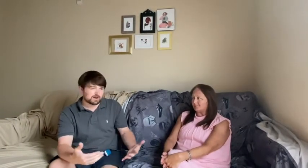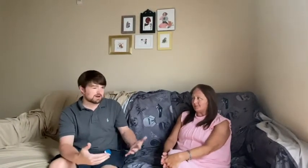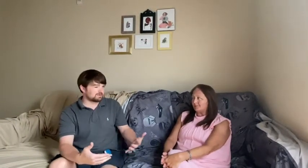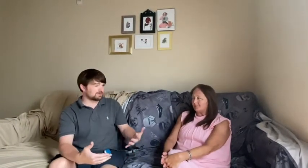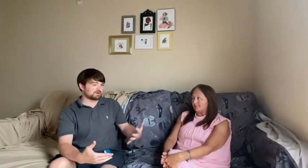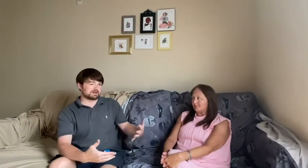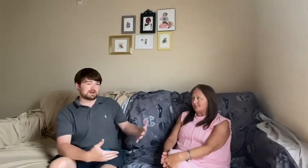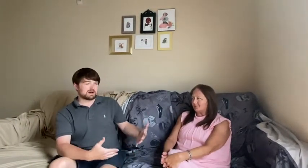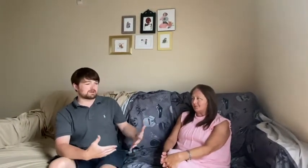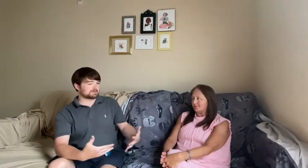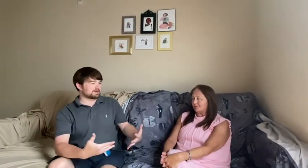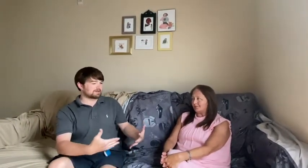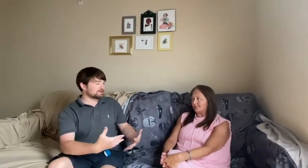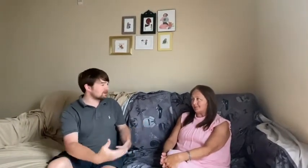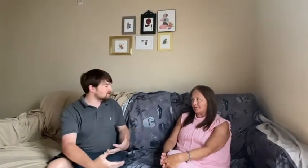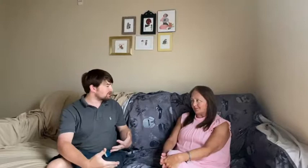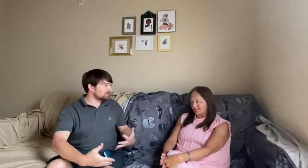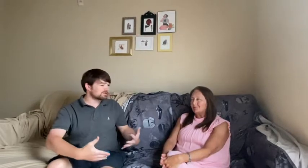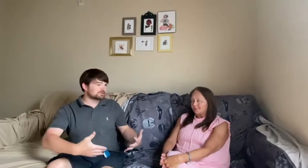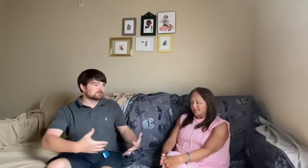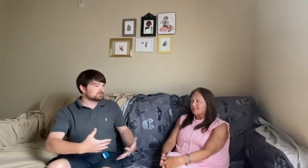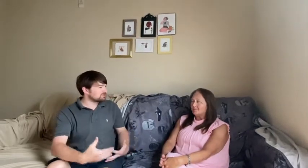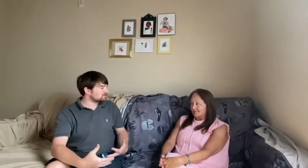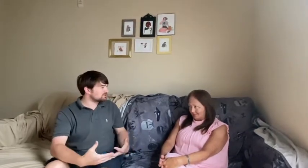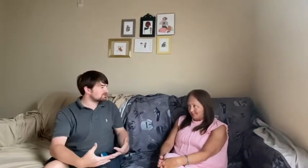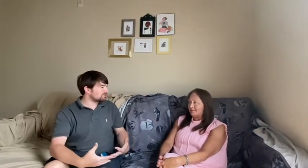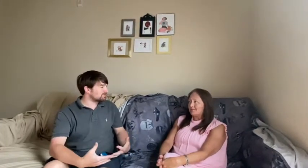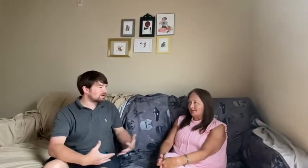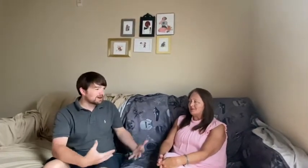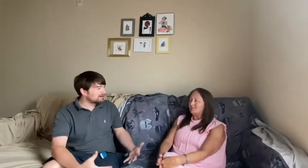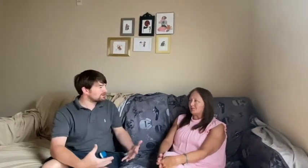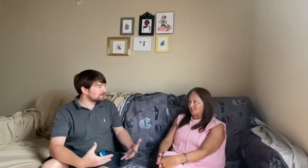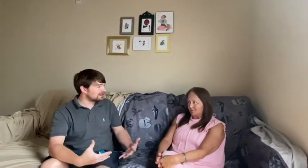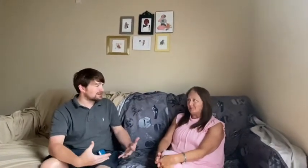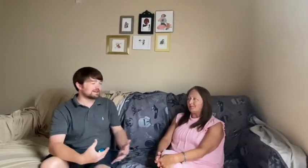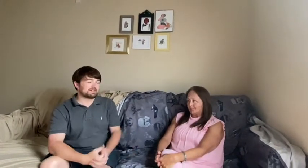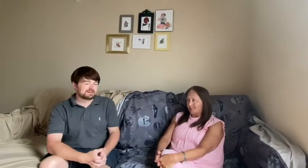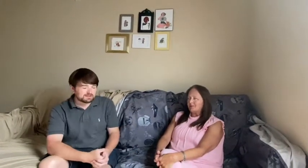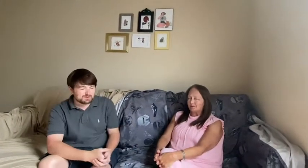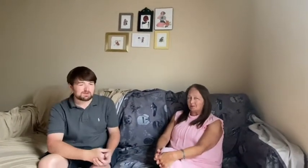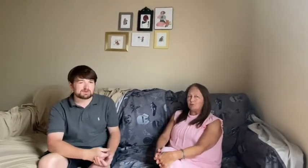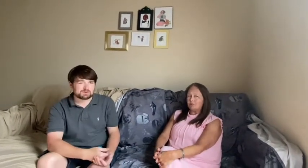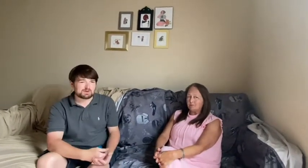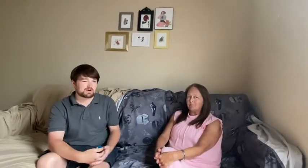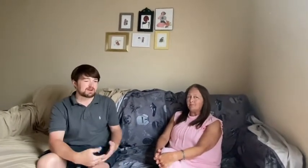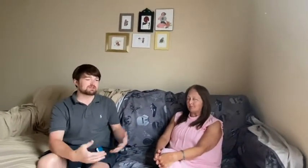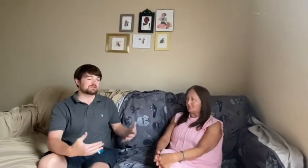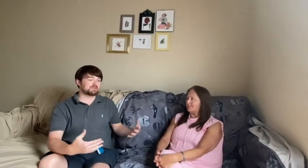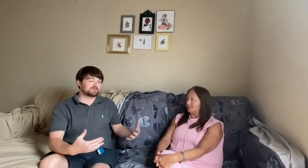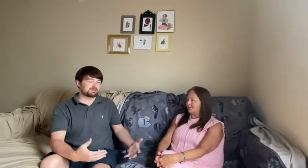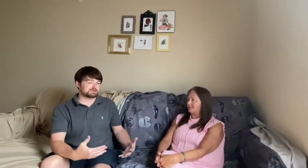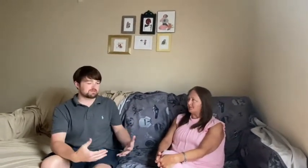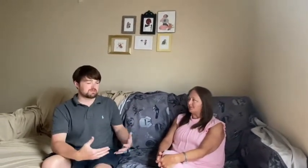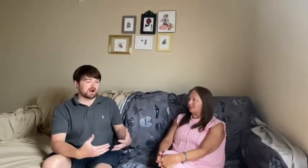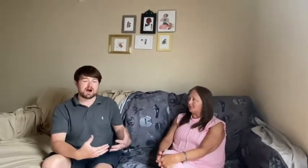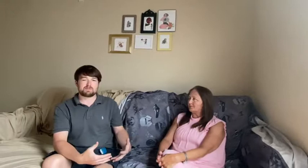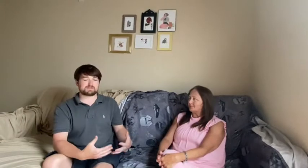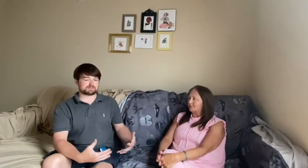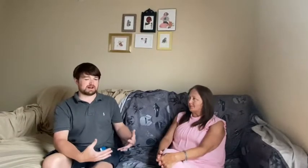up, you would help them at the doctor's office, grocery store, wherever needed. Yes, cool. I would. Cool. Okay, so let's go over some common